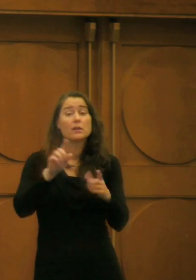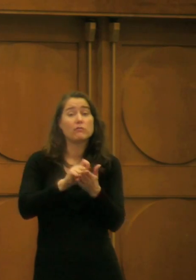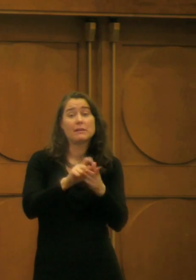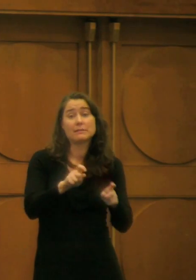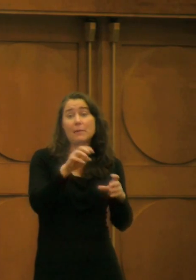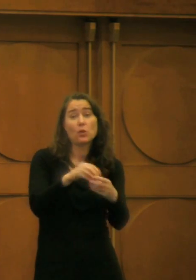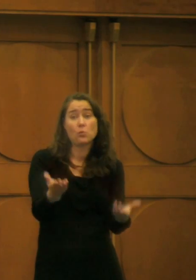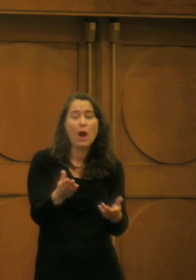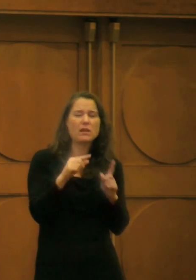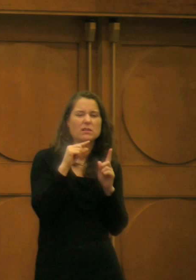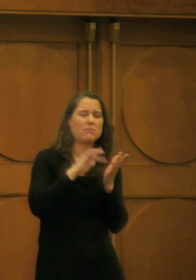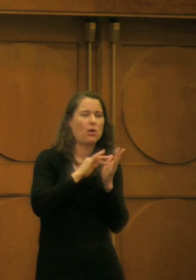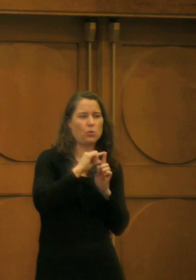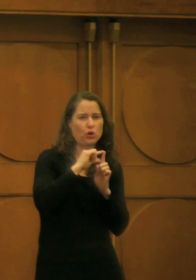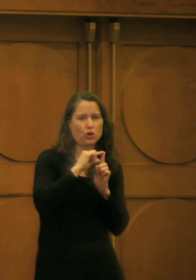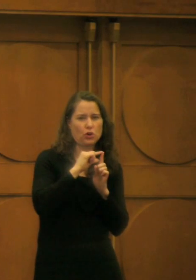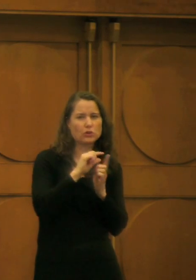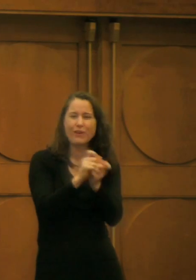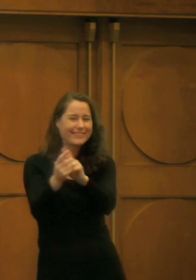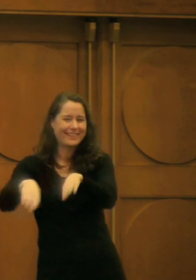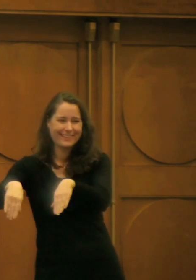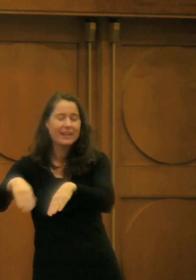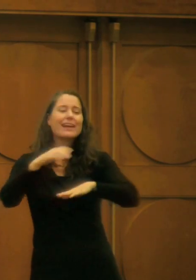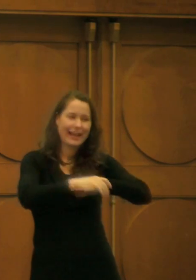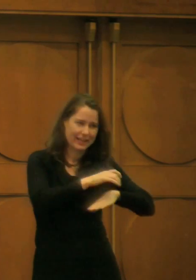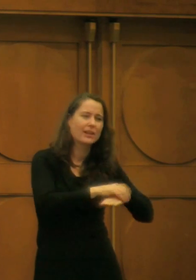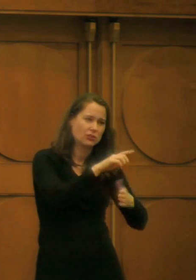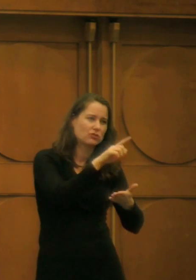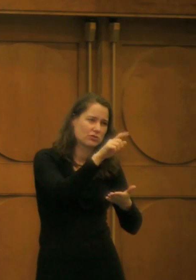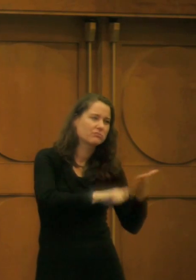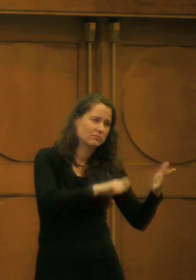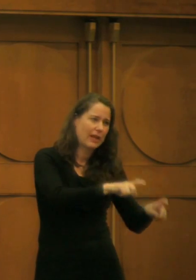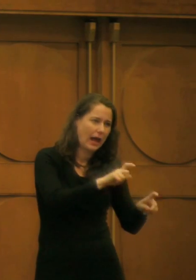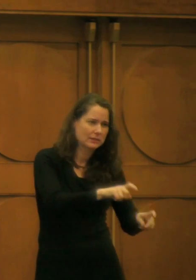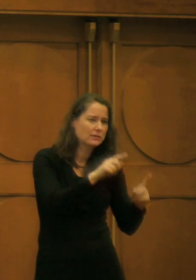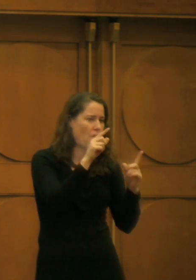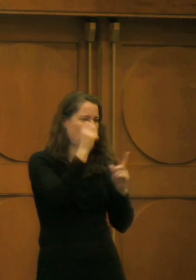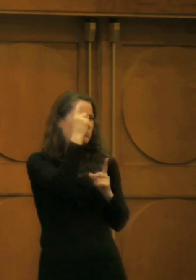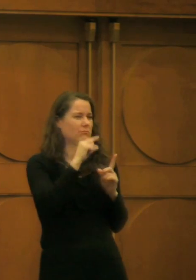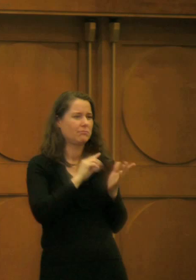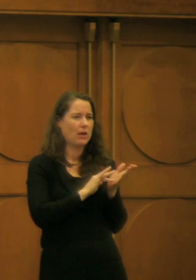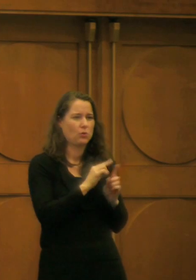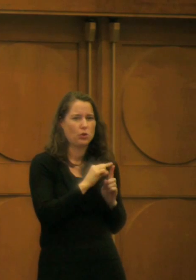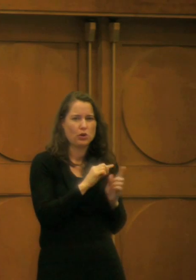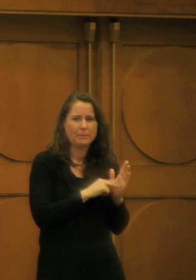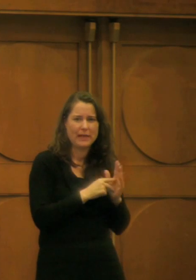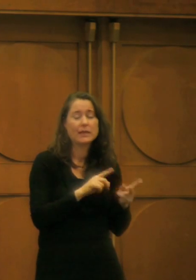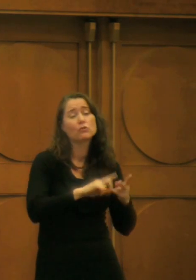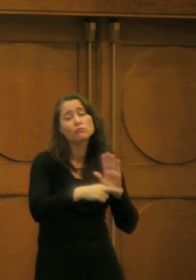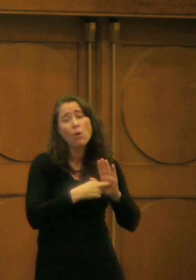not translation, but everything's going to be in English, but understanding of the terminology and context. Obviously, roles, ethics,